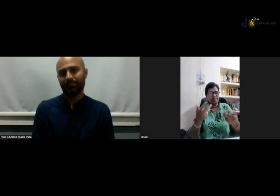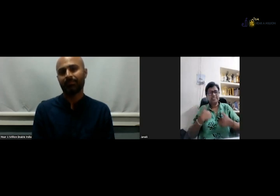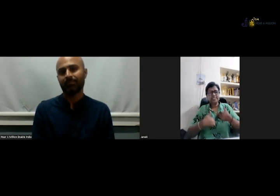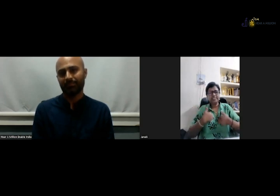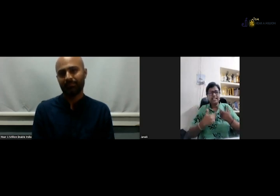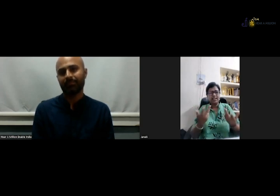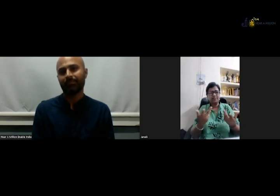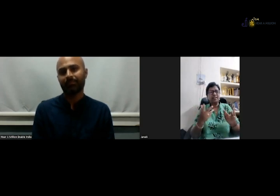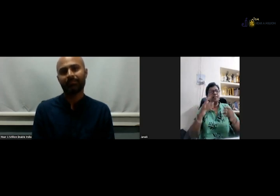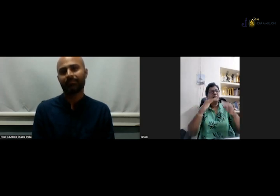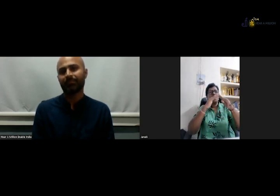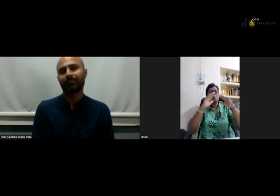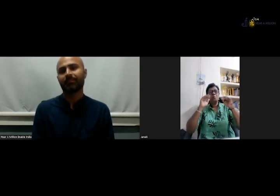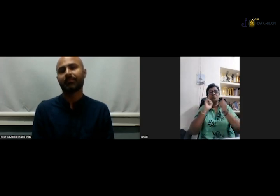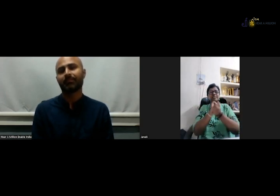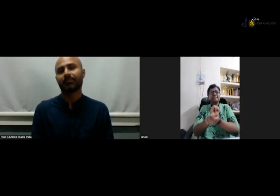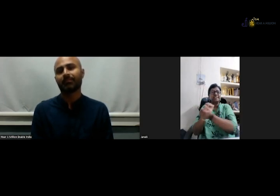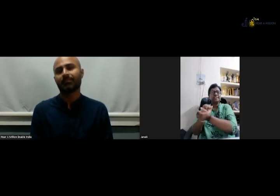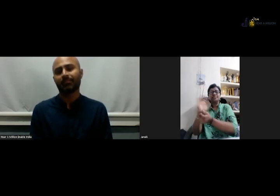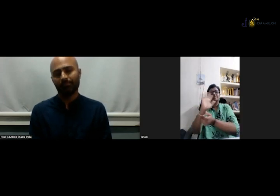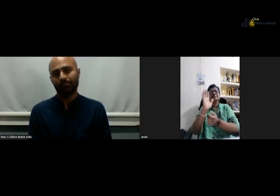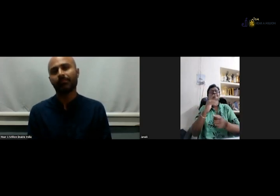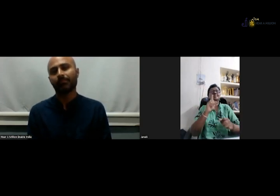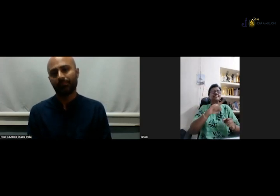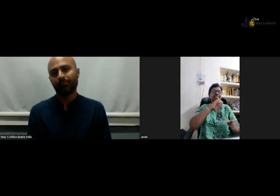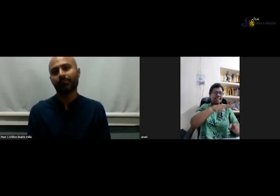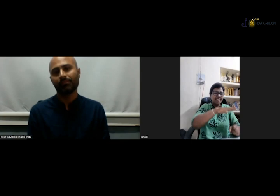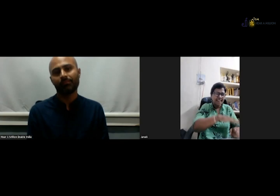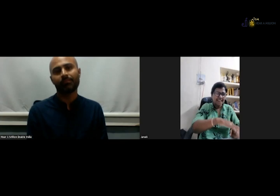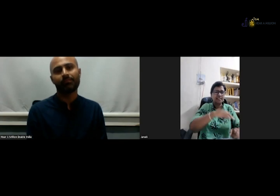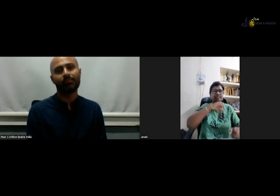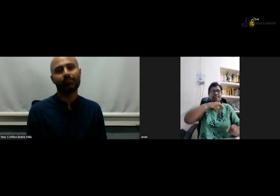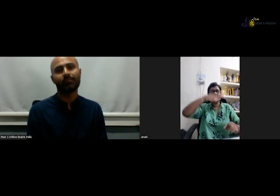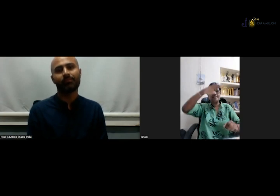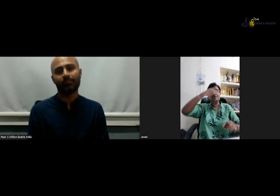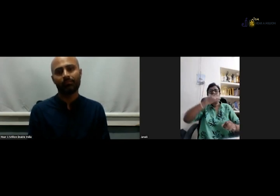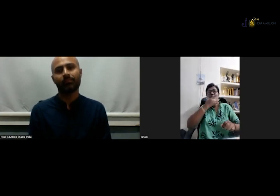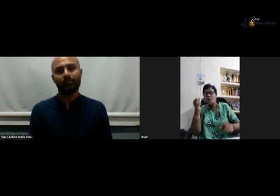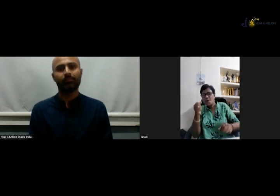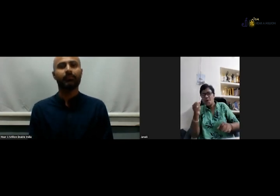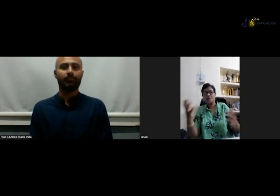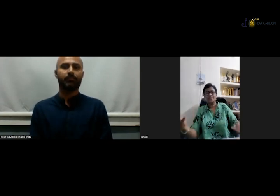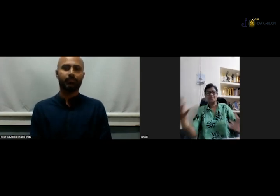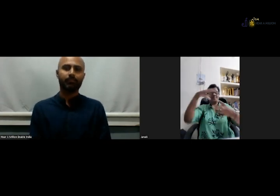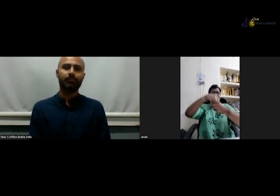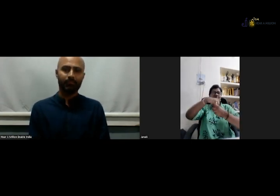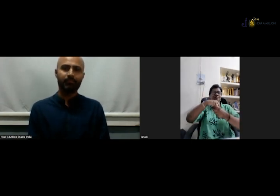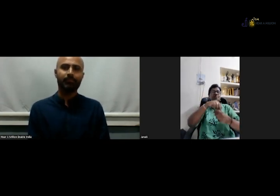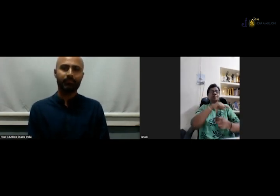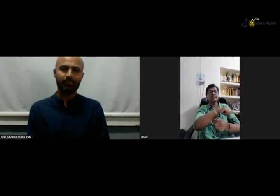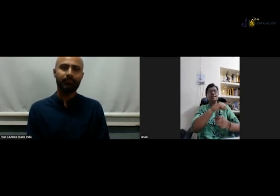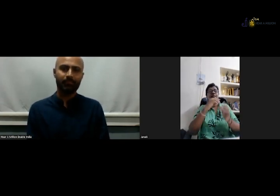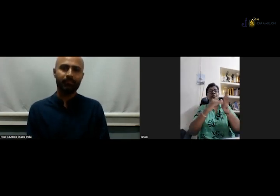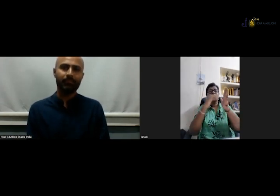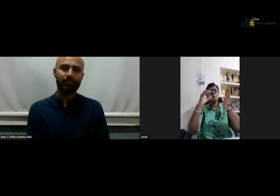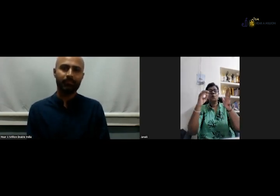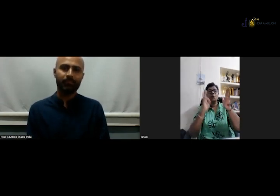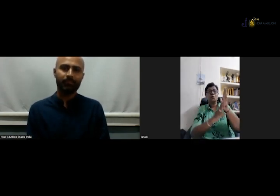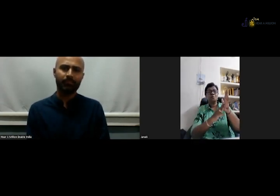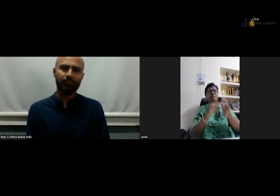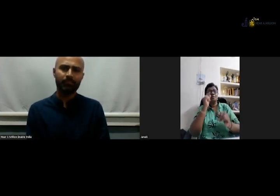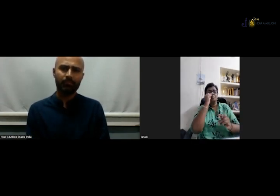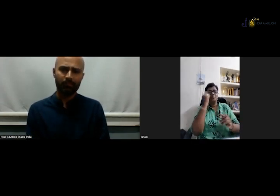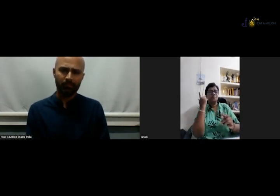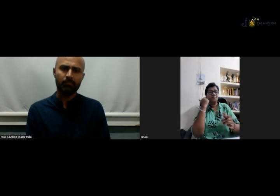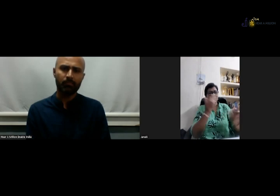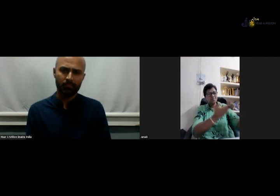situation, there was a problem, and people they are stuck at their home. So if there are young, old,